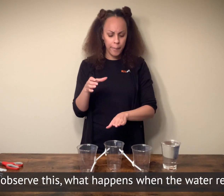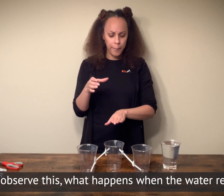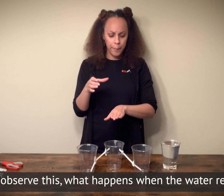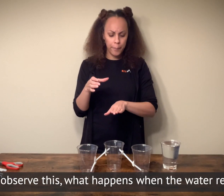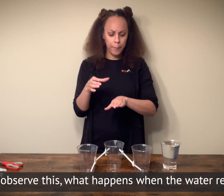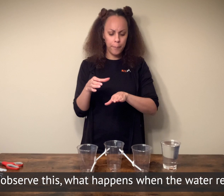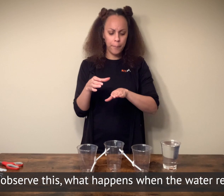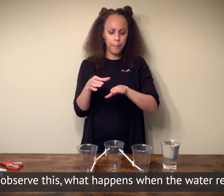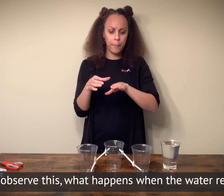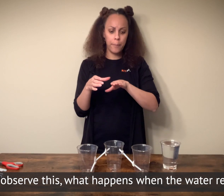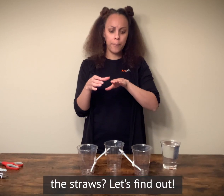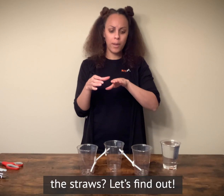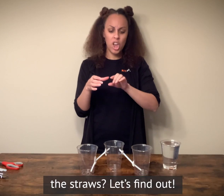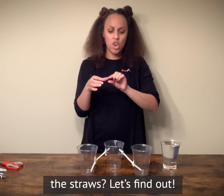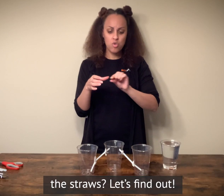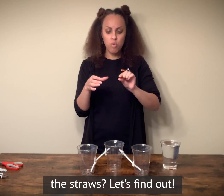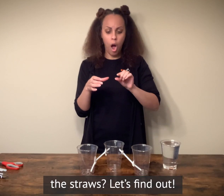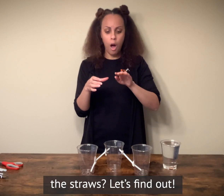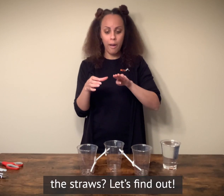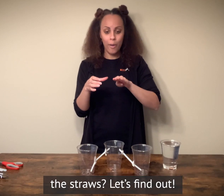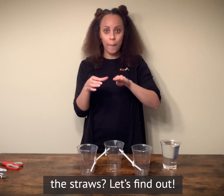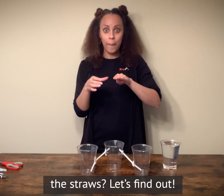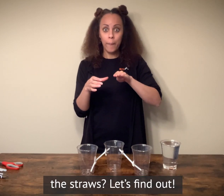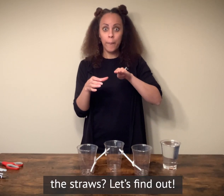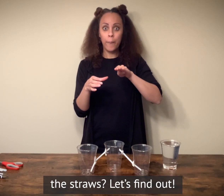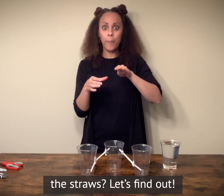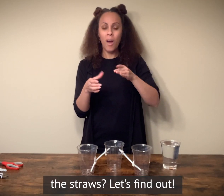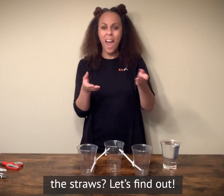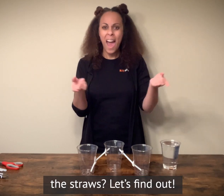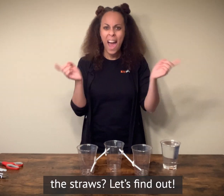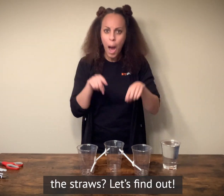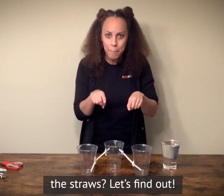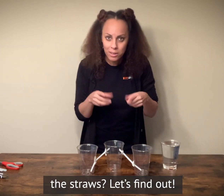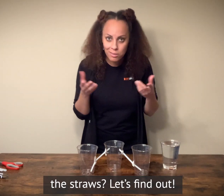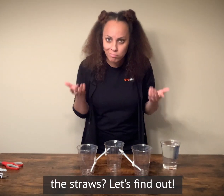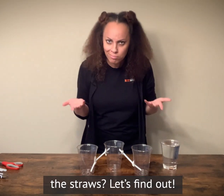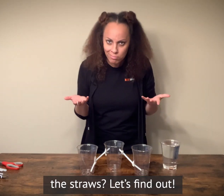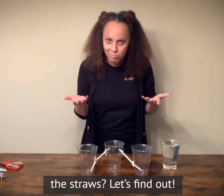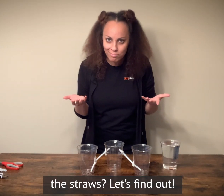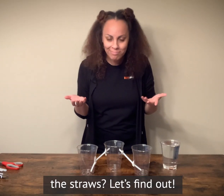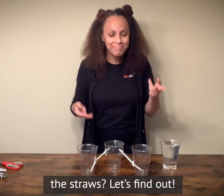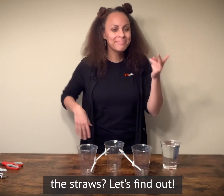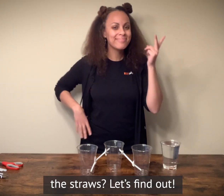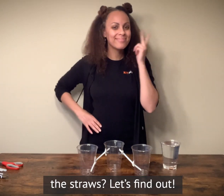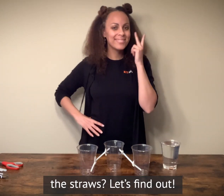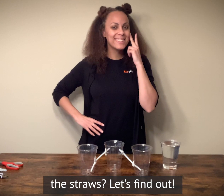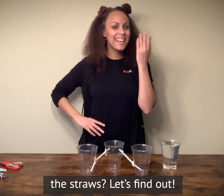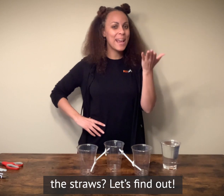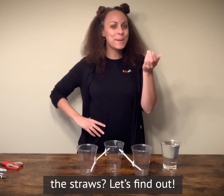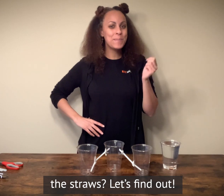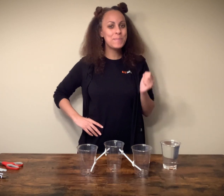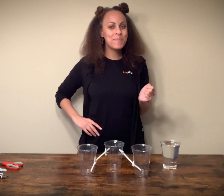what happens when the water reaches the straws? Let's find out.